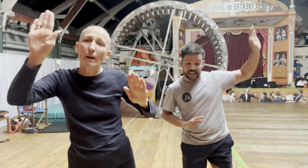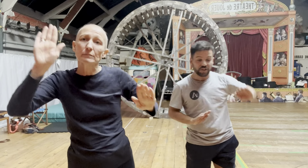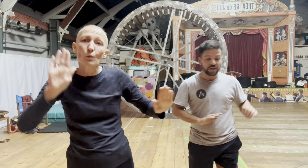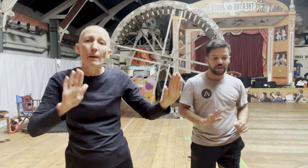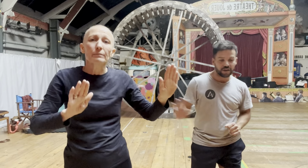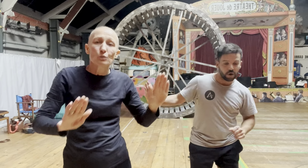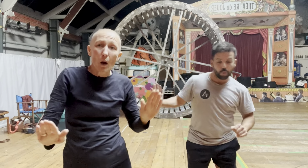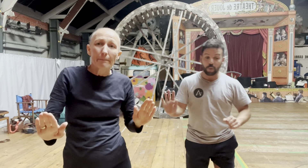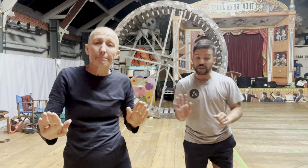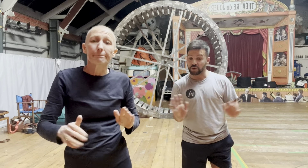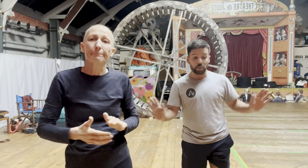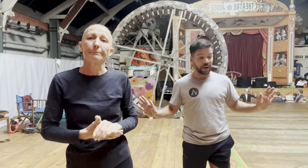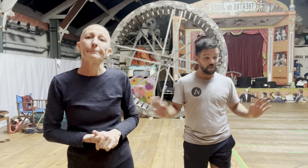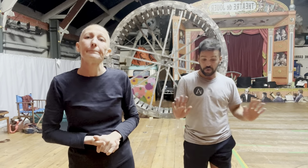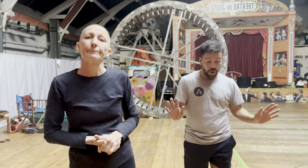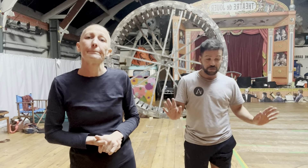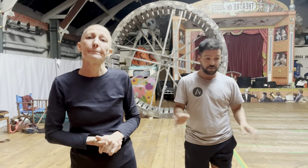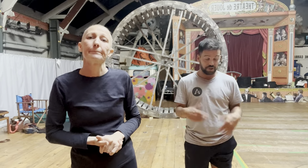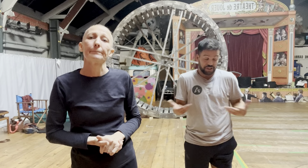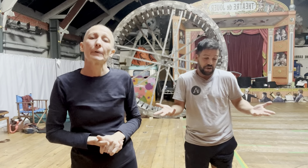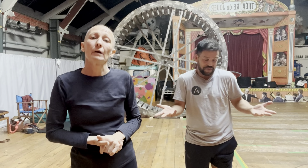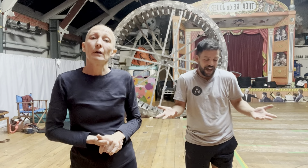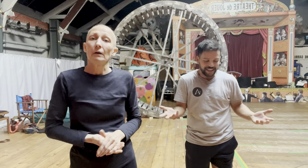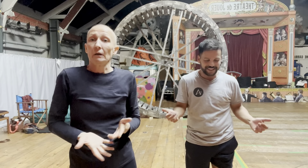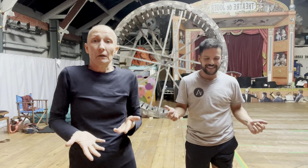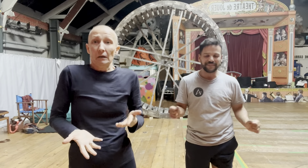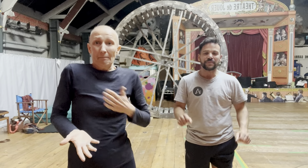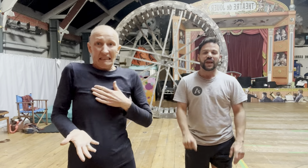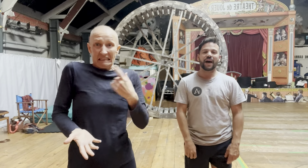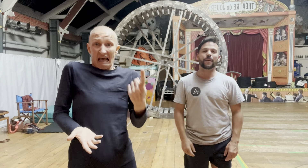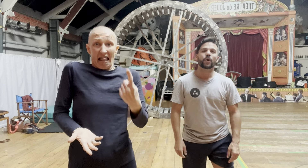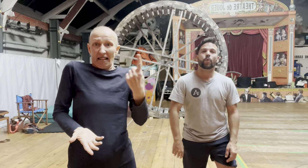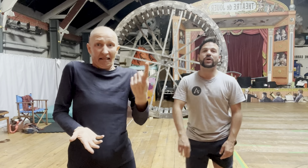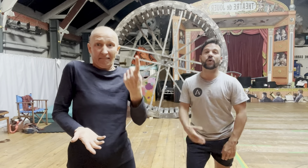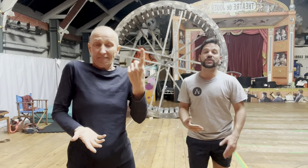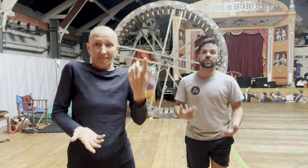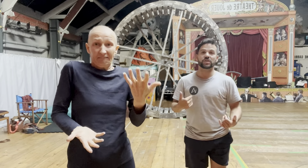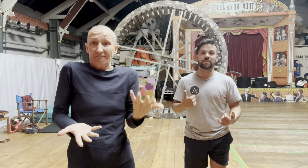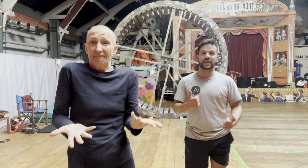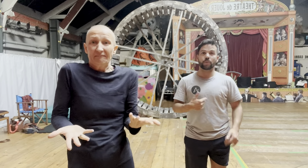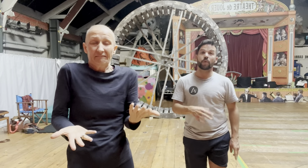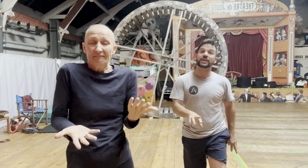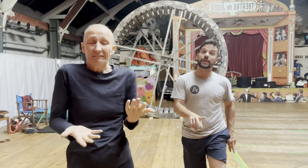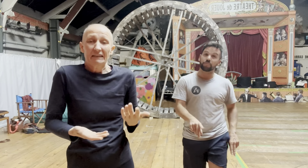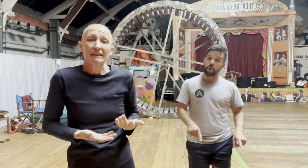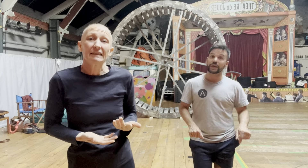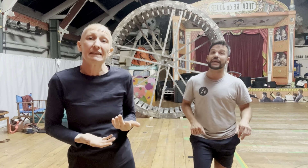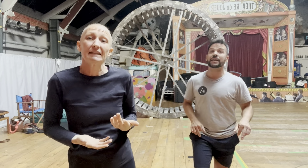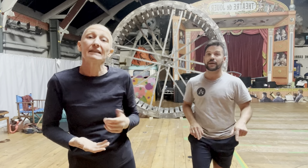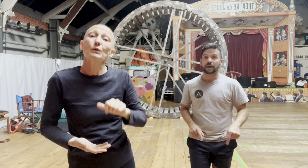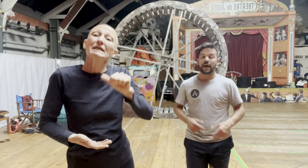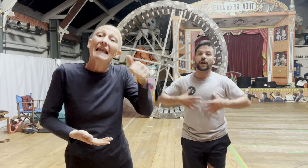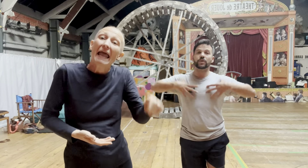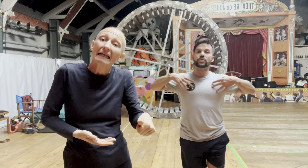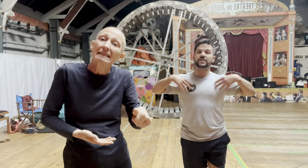improvisation, where we can do whatever we want, which is kind of nice, we go into something where we keep walking and we use our